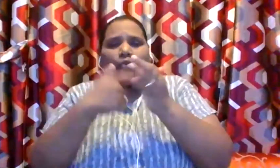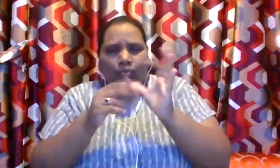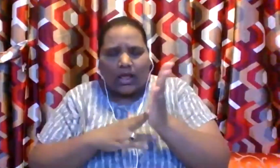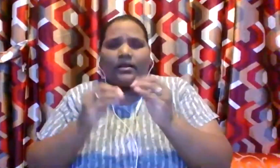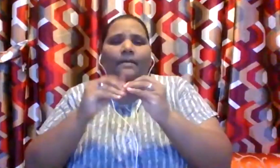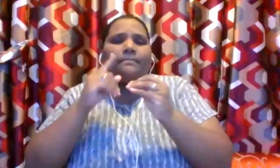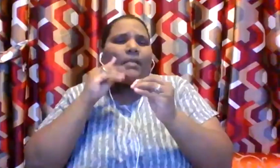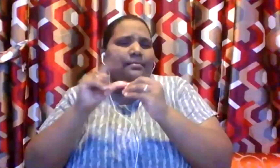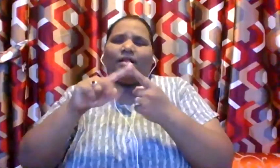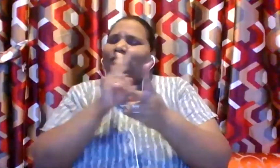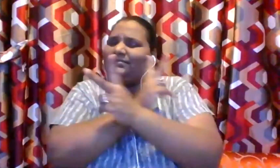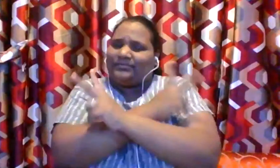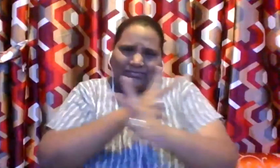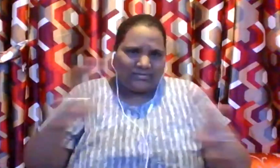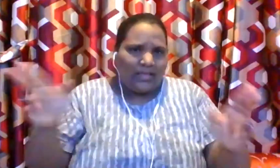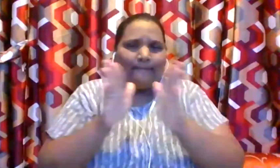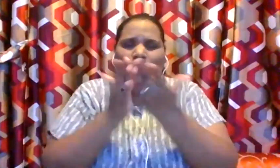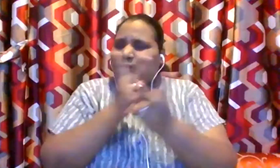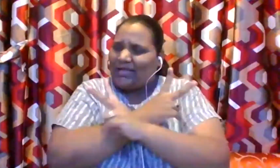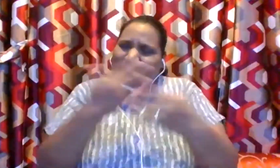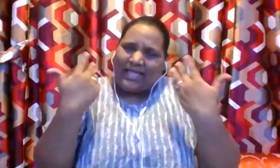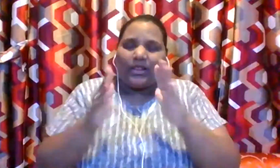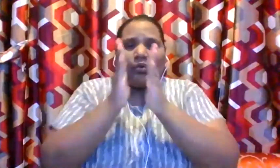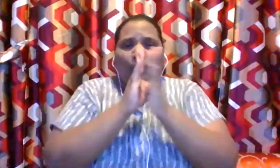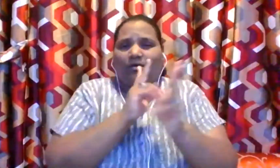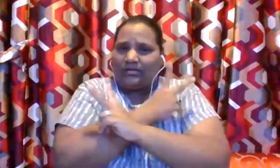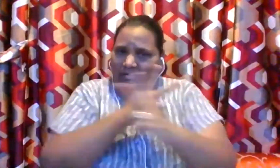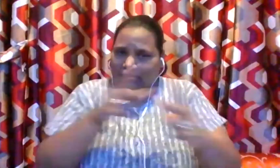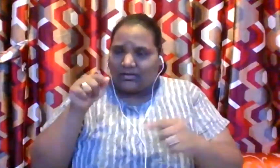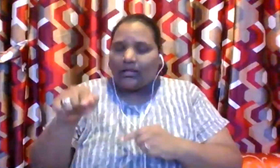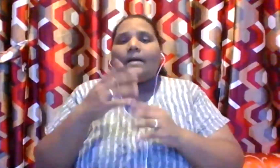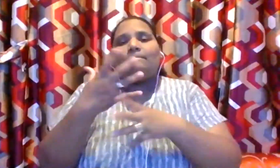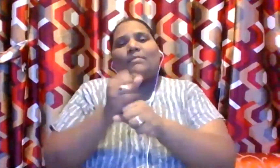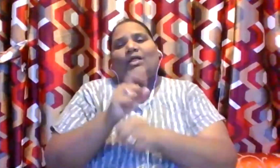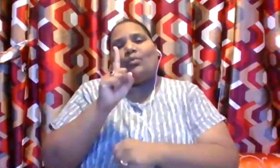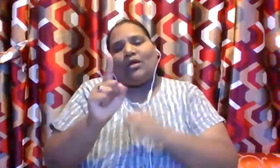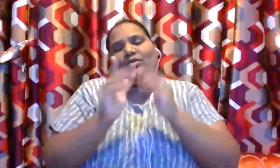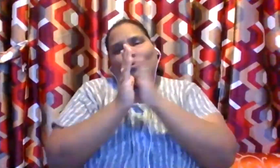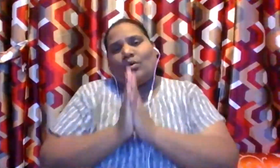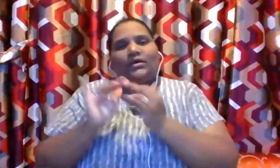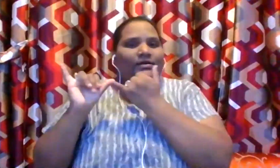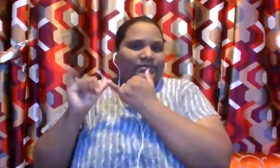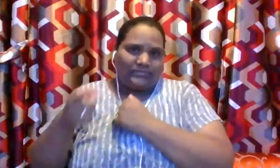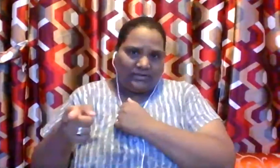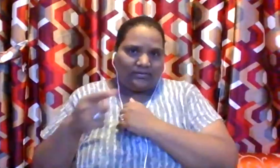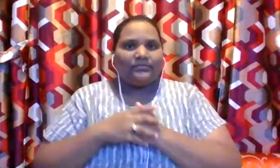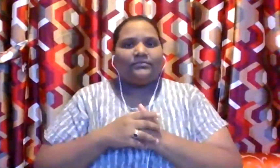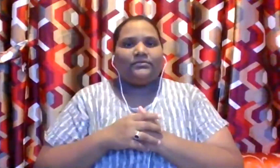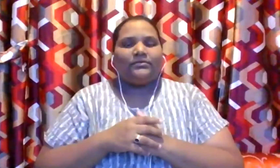scriptures were made available for the benefit of mankind. Their rituals might differ, but in